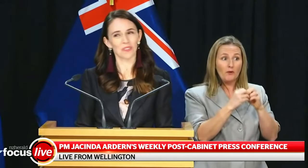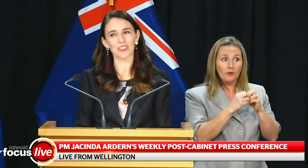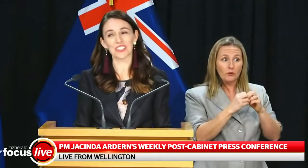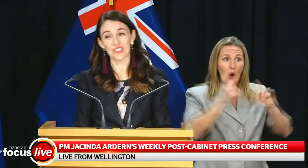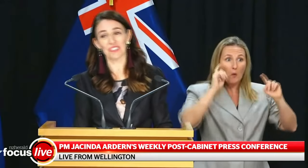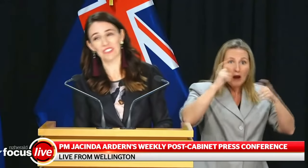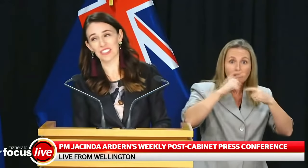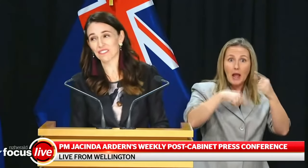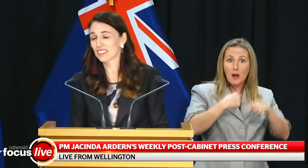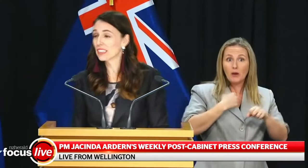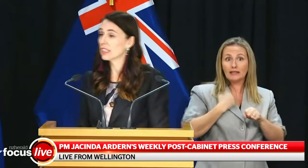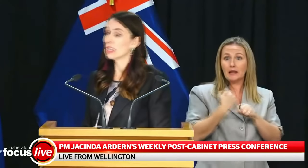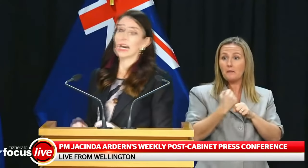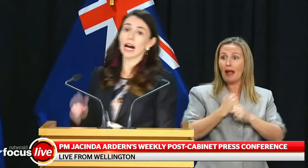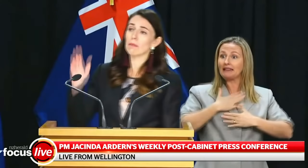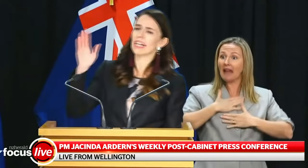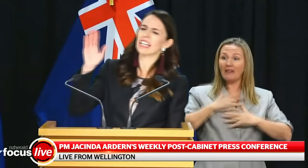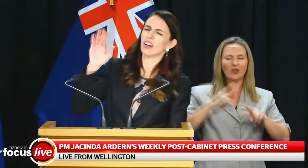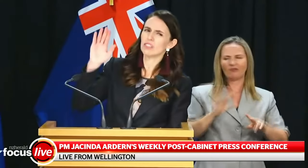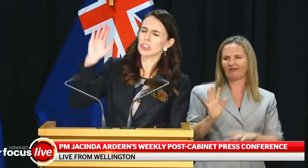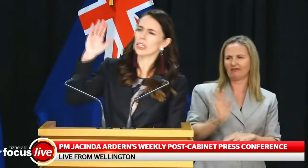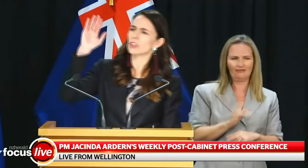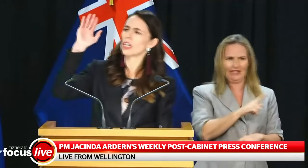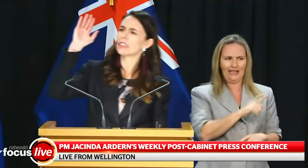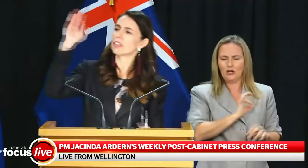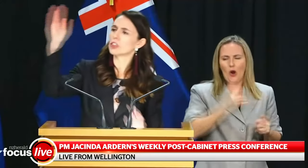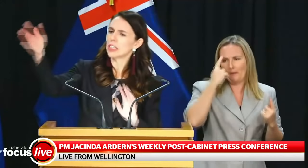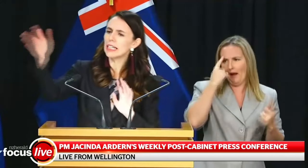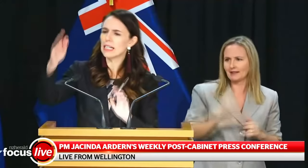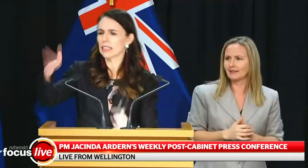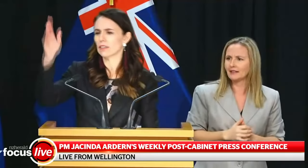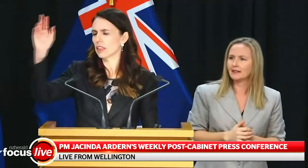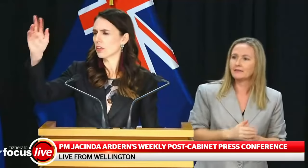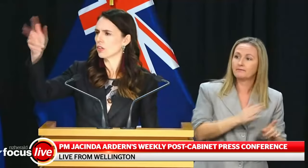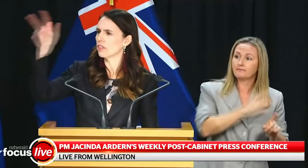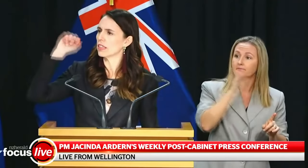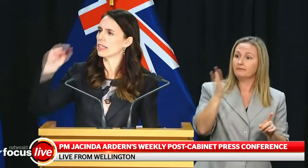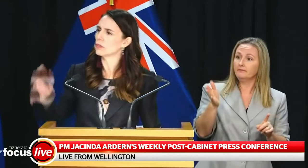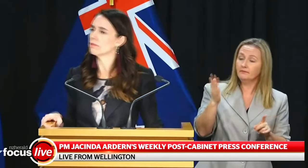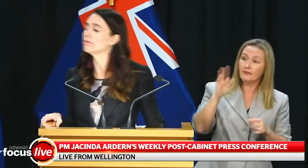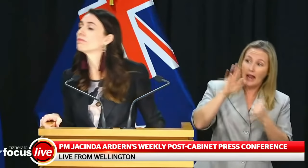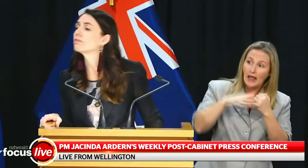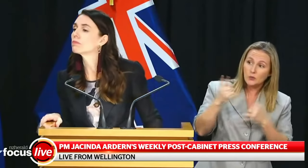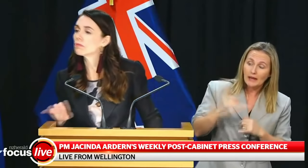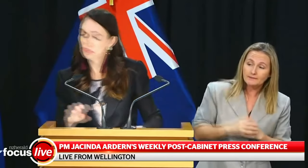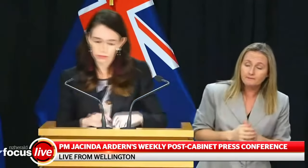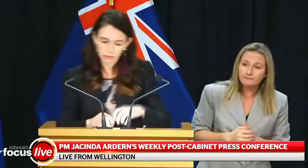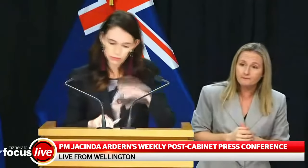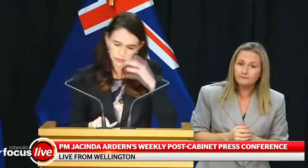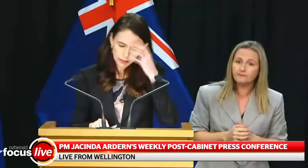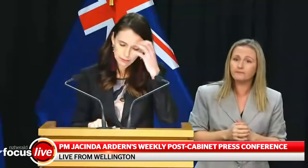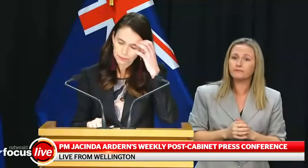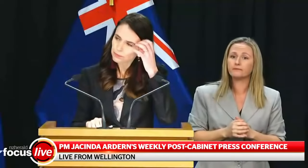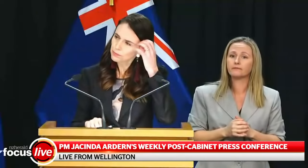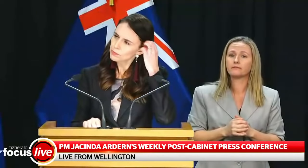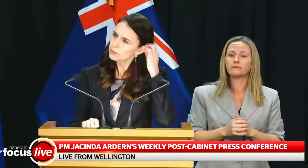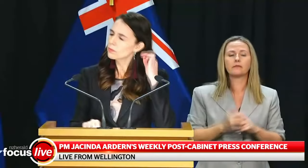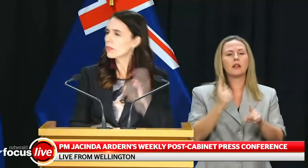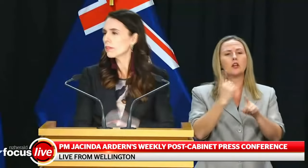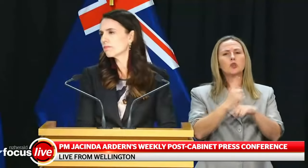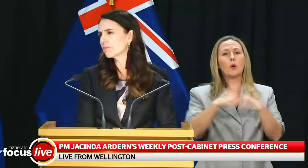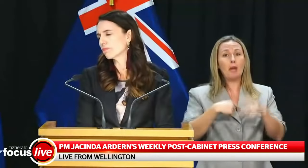taken that more conservative view. Again, I'm just going to finish here, and then Derek, I'll give you the last one. Just coming back to possible